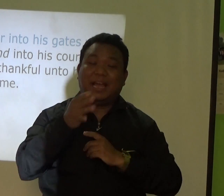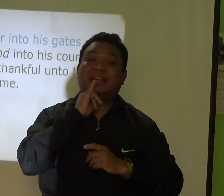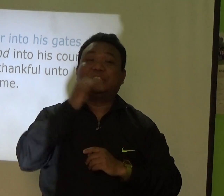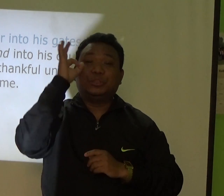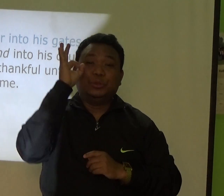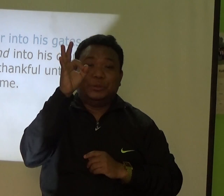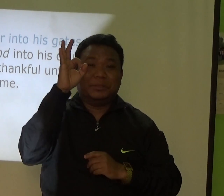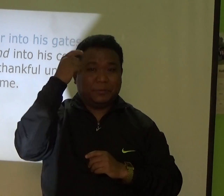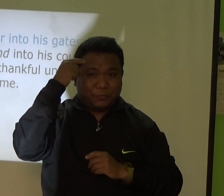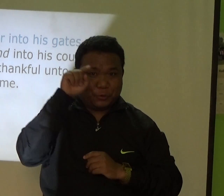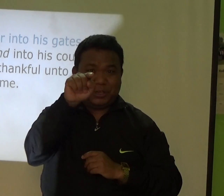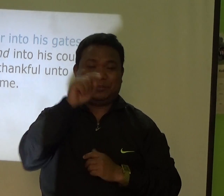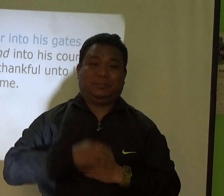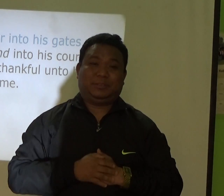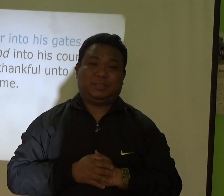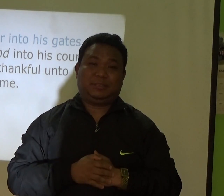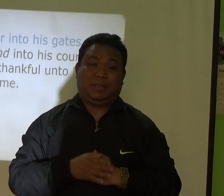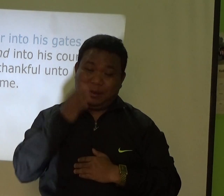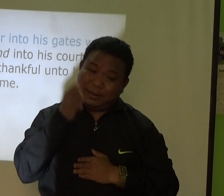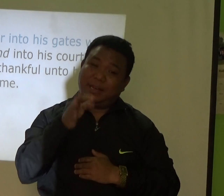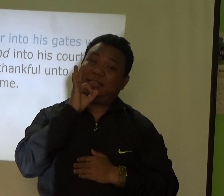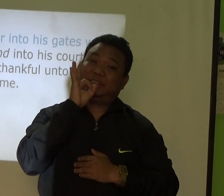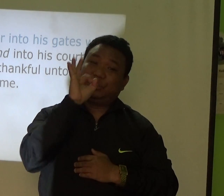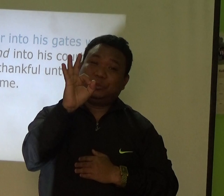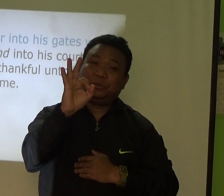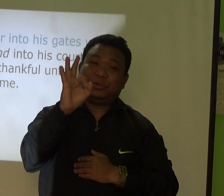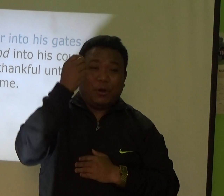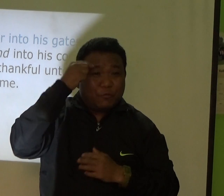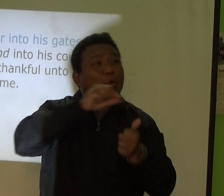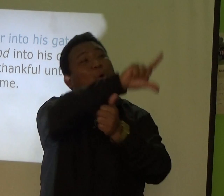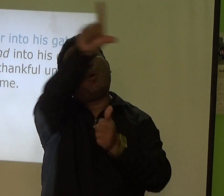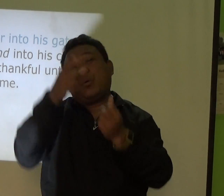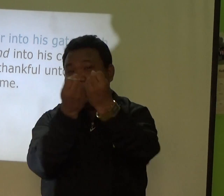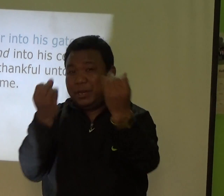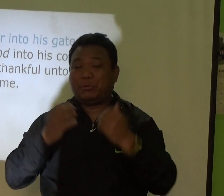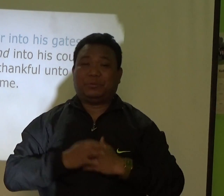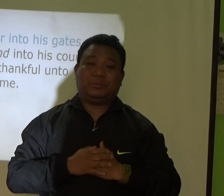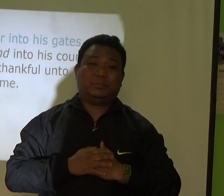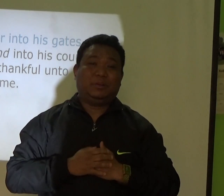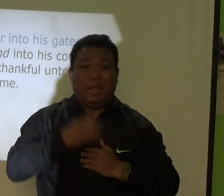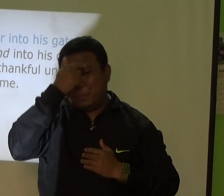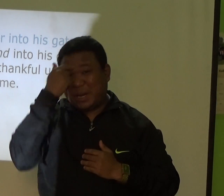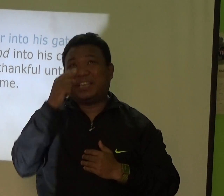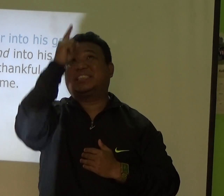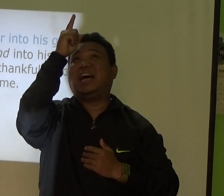That is good for you. That is good for all people. Because